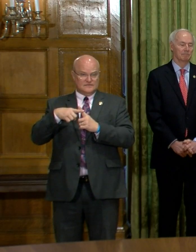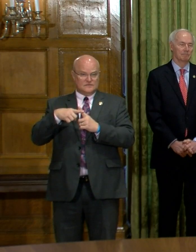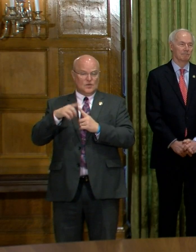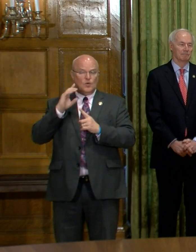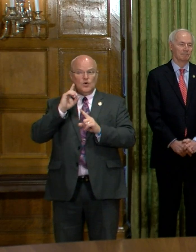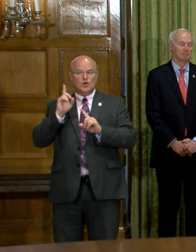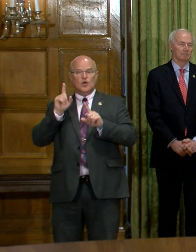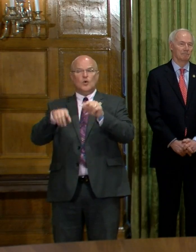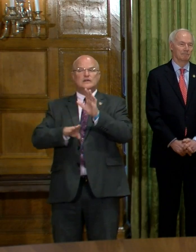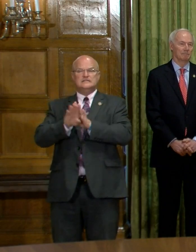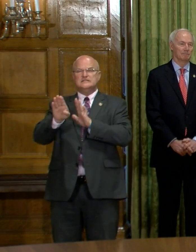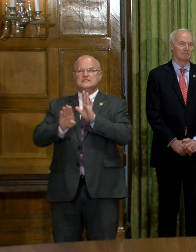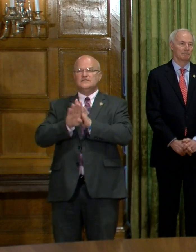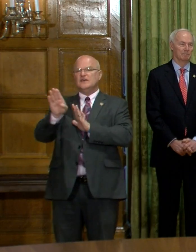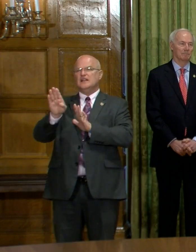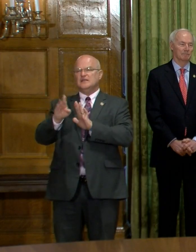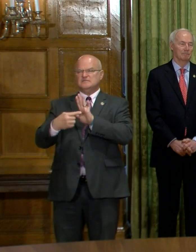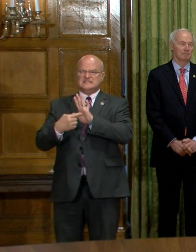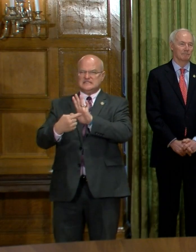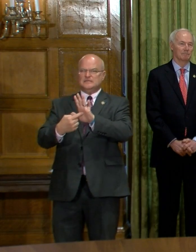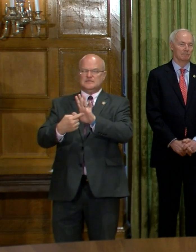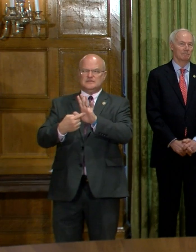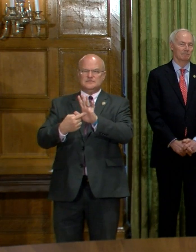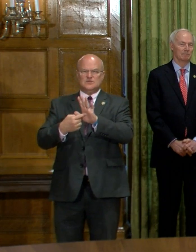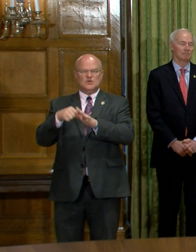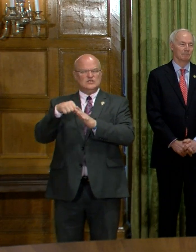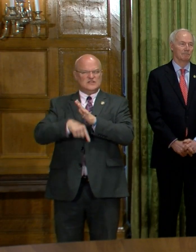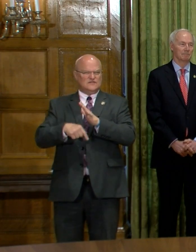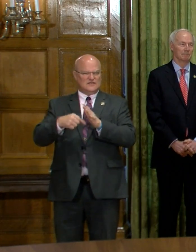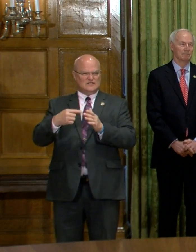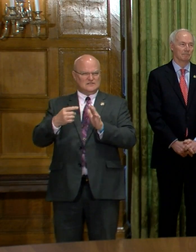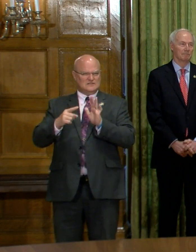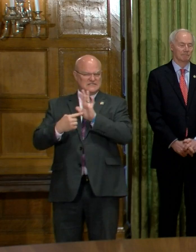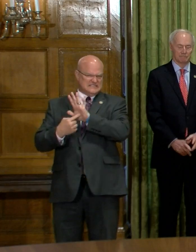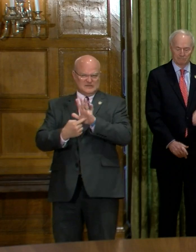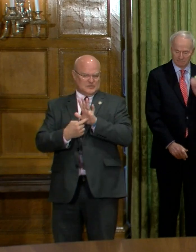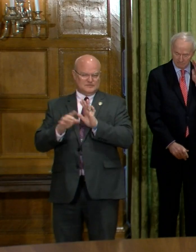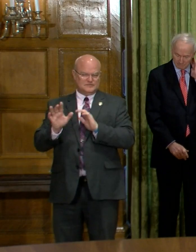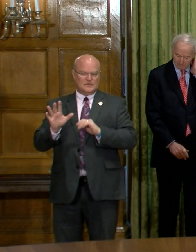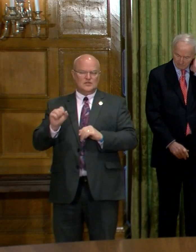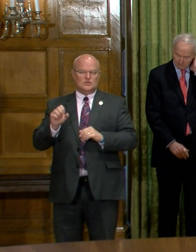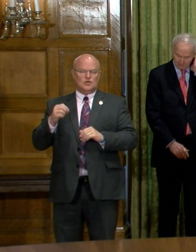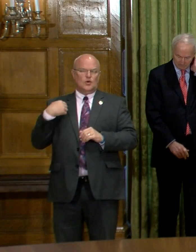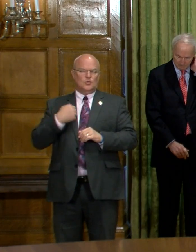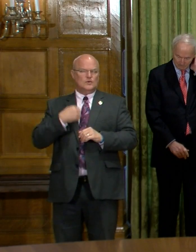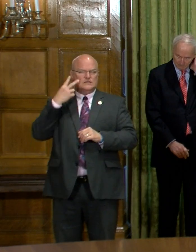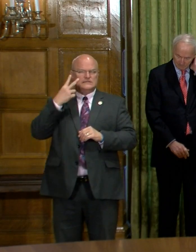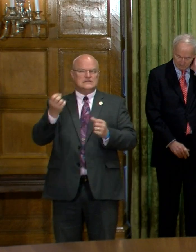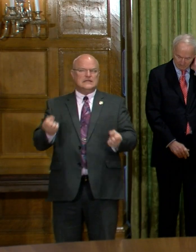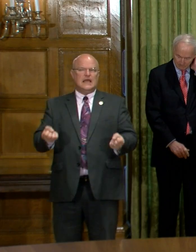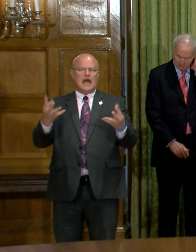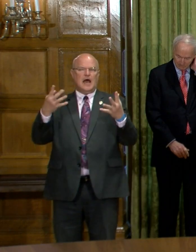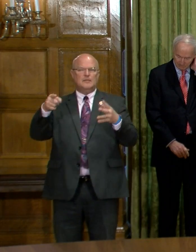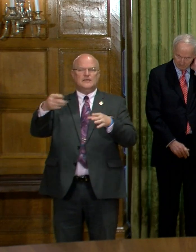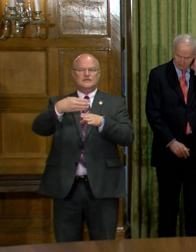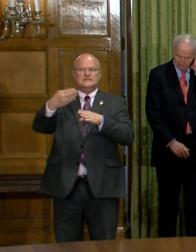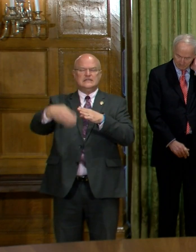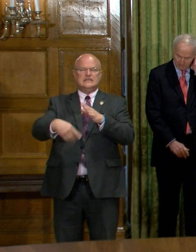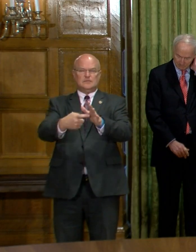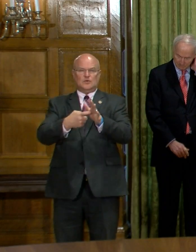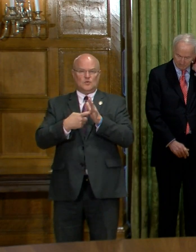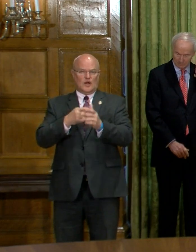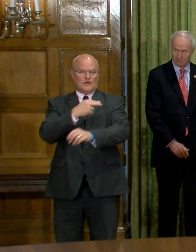are going to go on to develop symptoms or develop severe symptoms. So we'll see how many end up